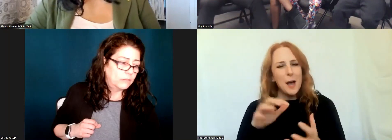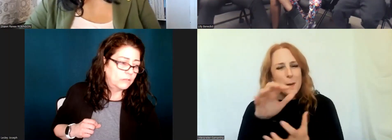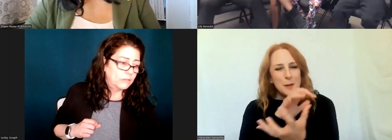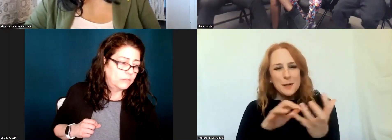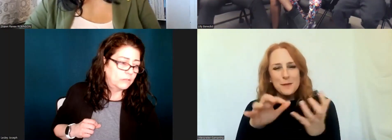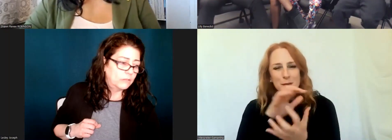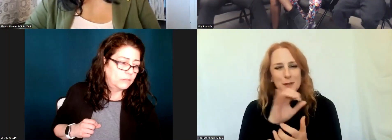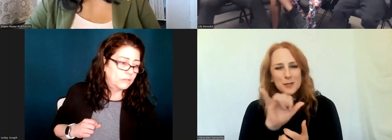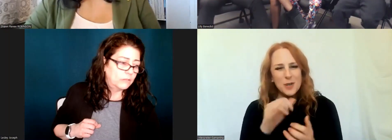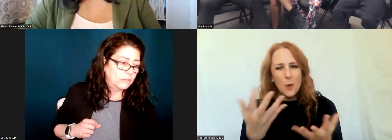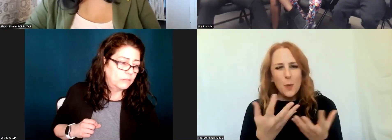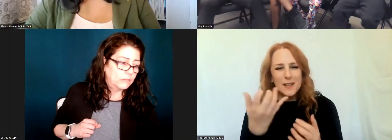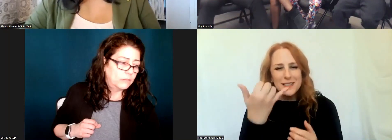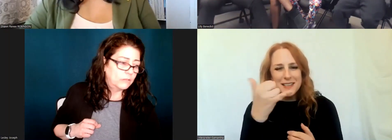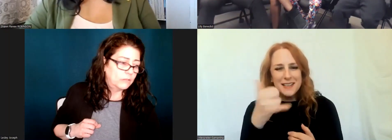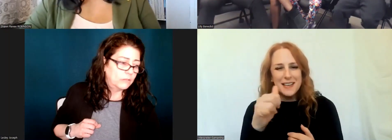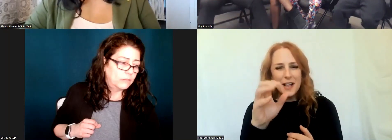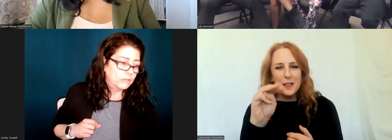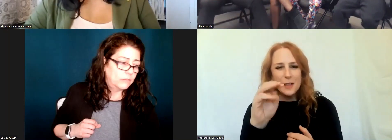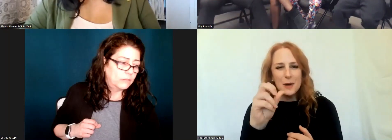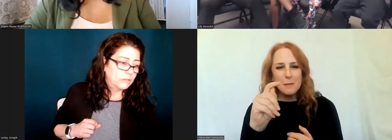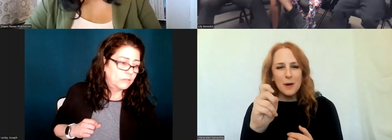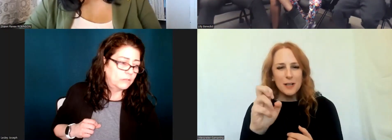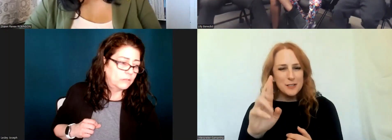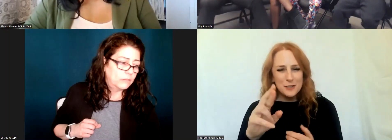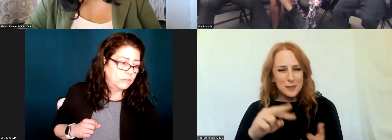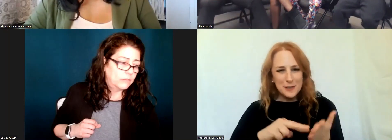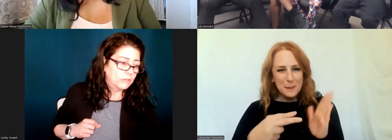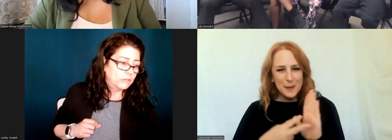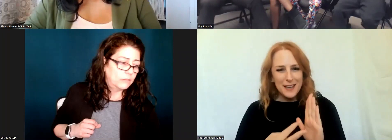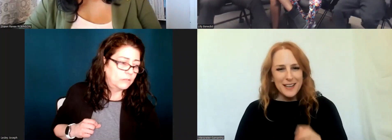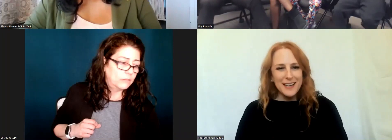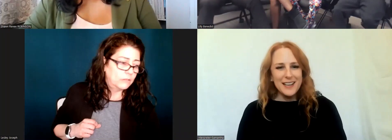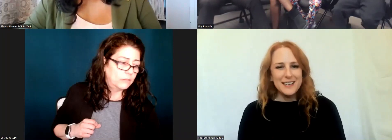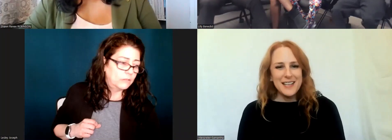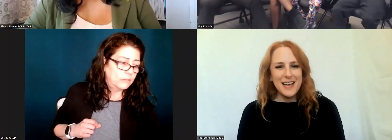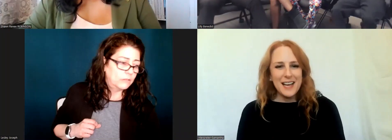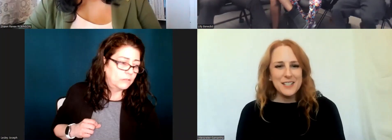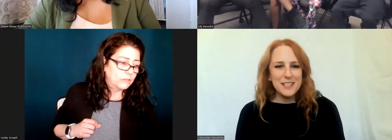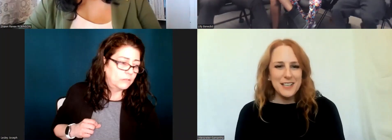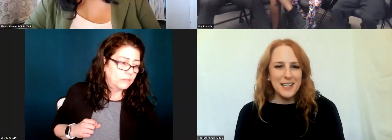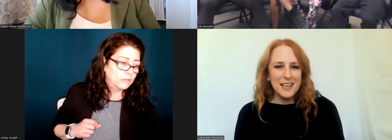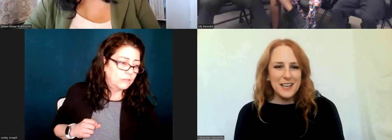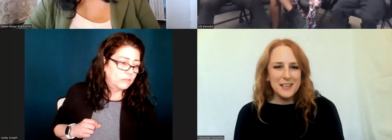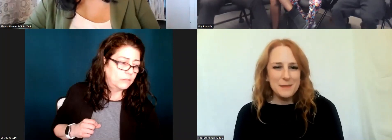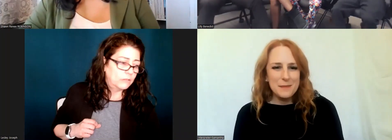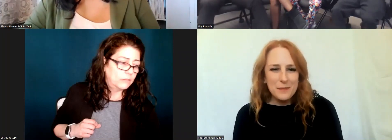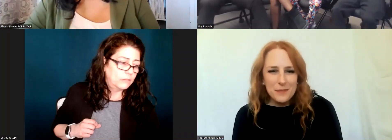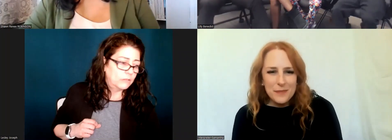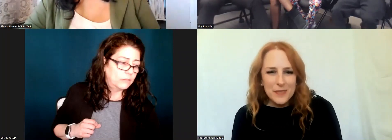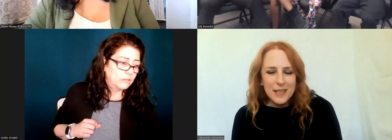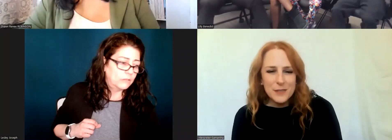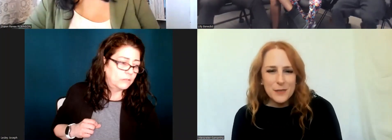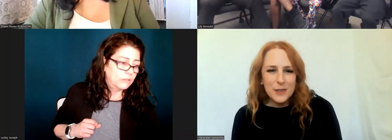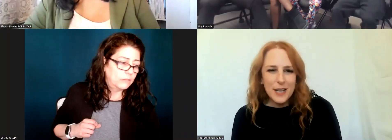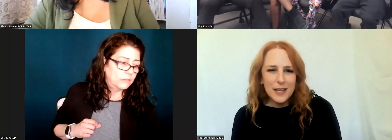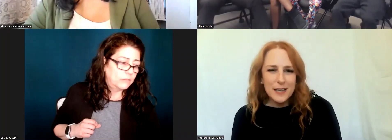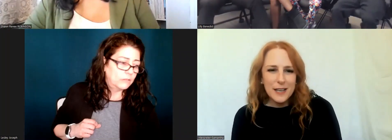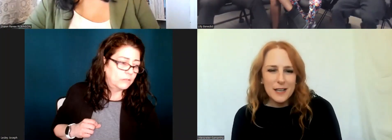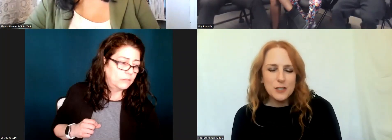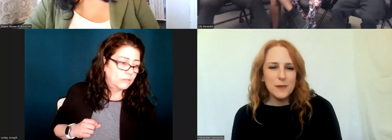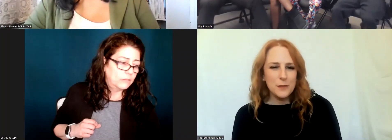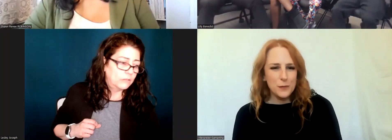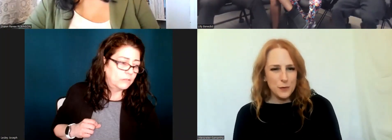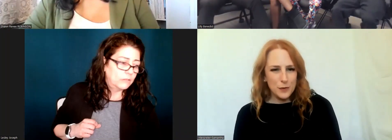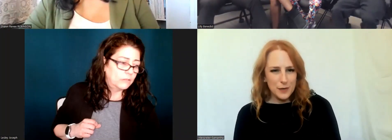well. Can you tell us what is yellow monster? It's actually, it's for